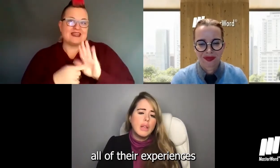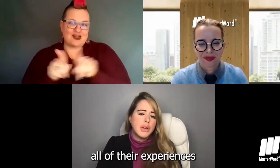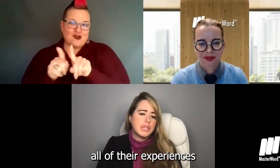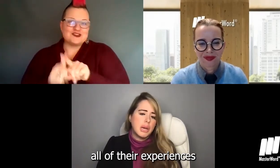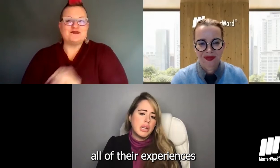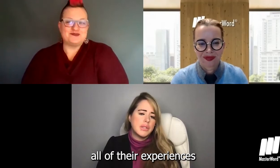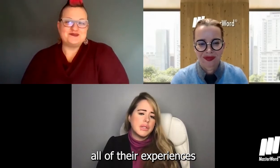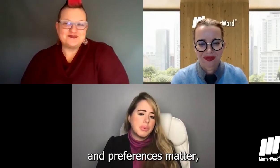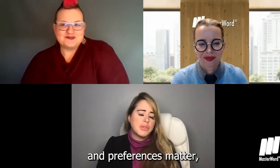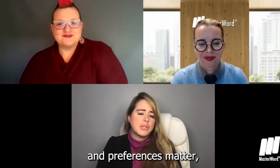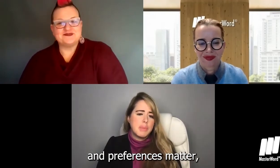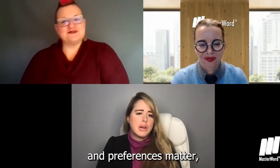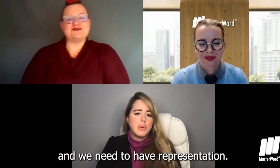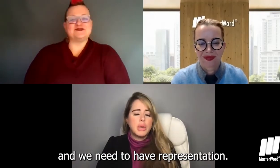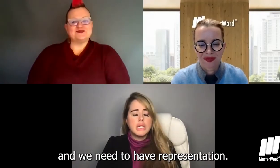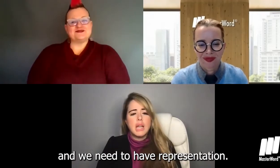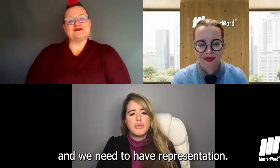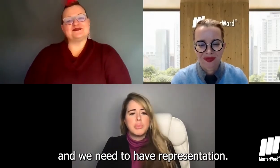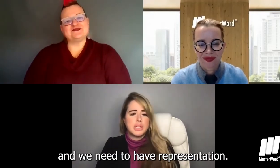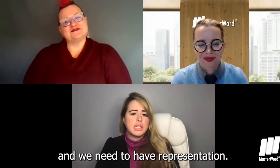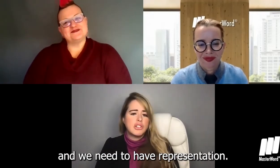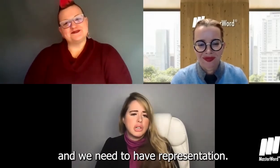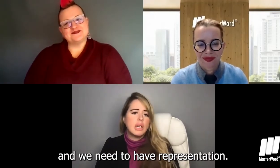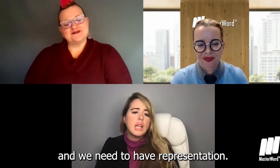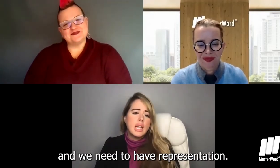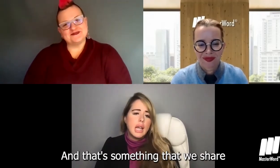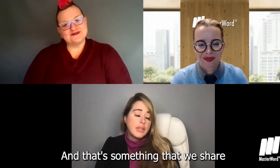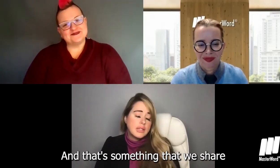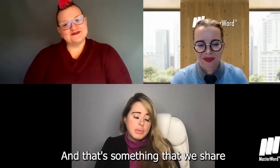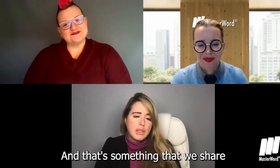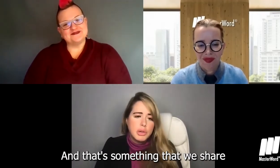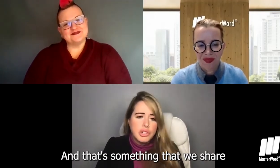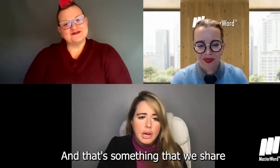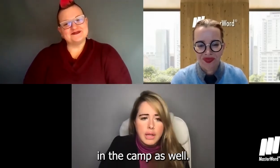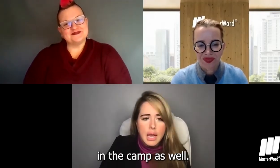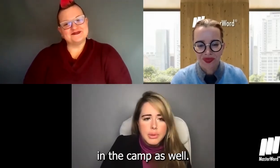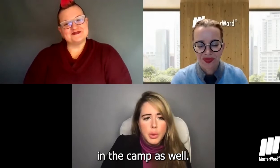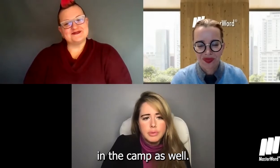All of their experiences and preferences matter. And we need to have representation. And that's something that we share in the camp as well.